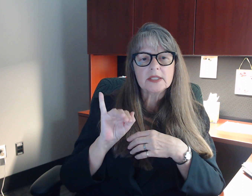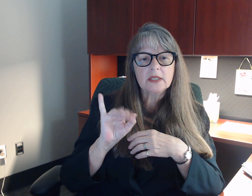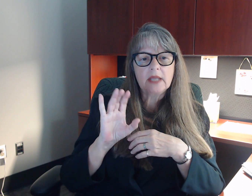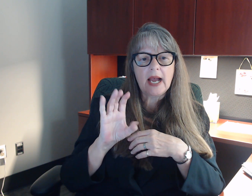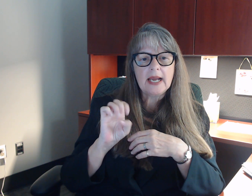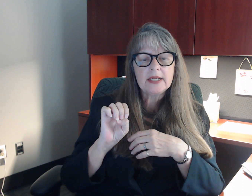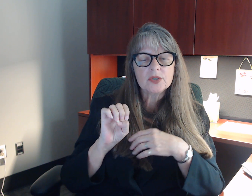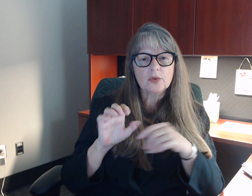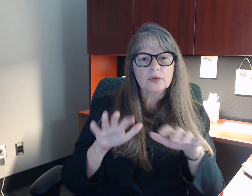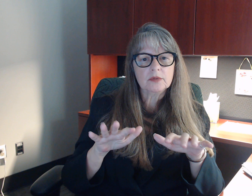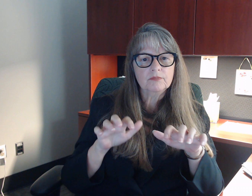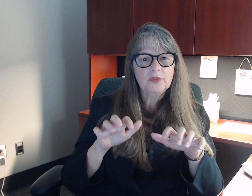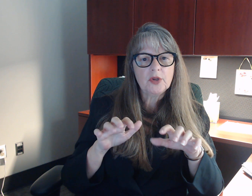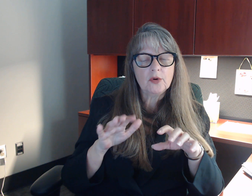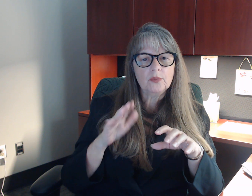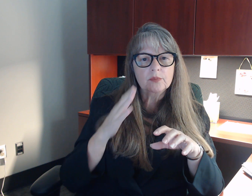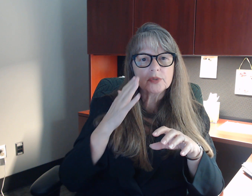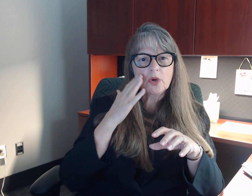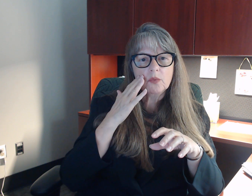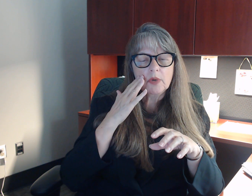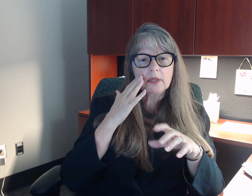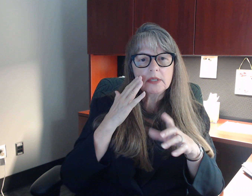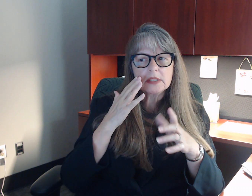the ice or the, you know, so it's like